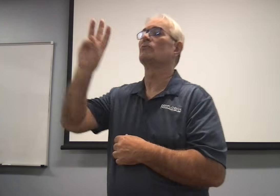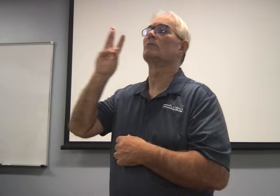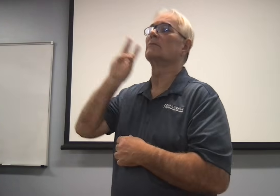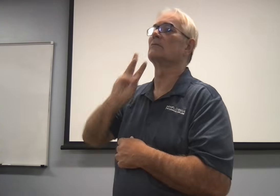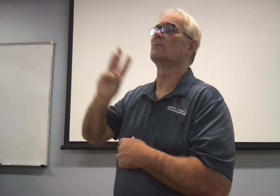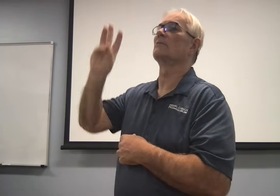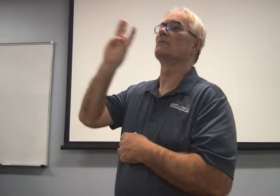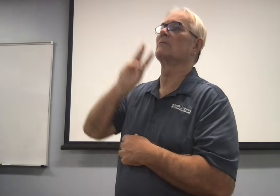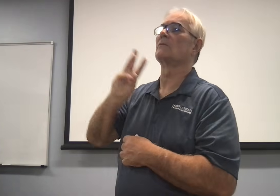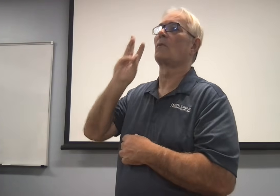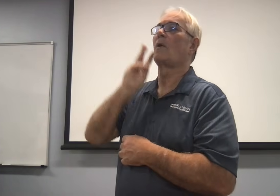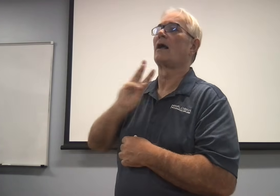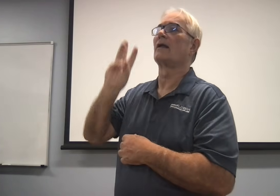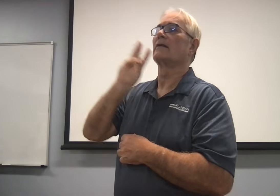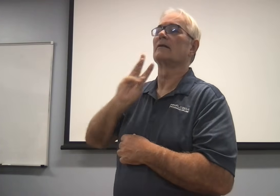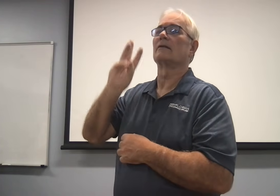Wine, like this, wine.